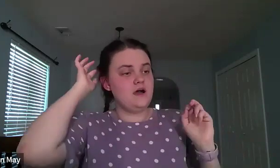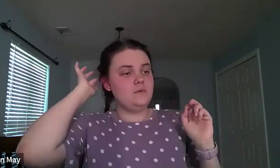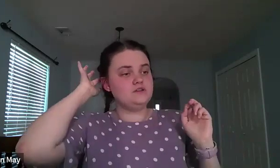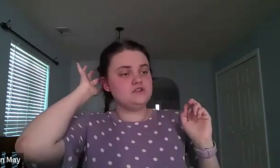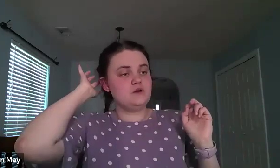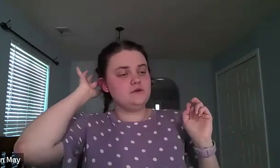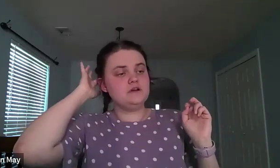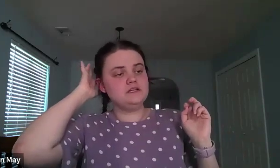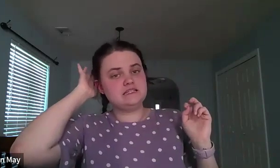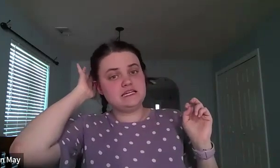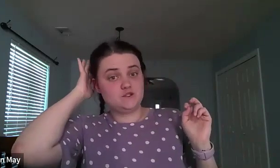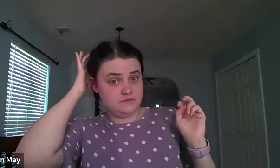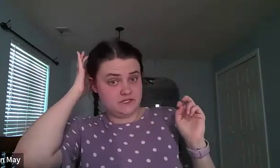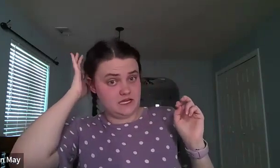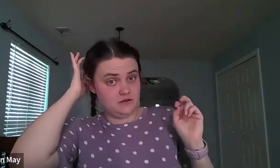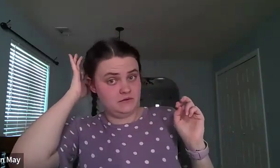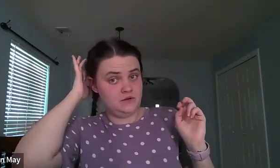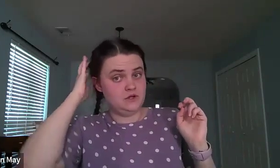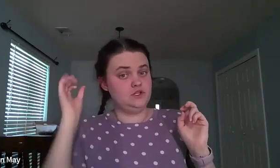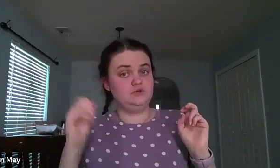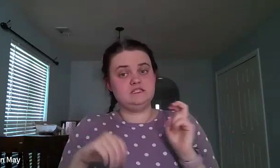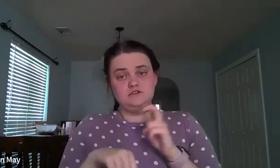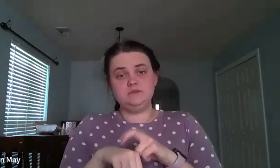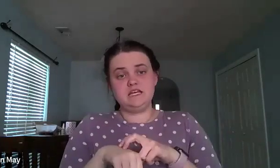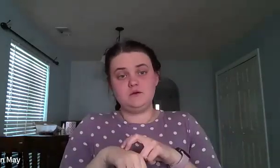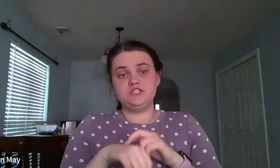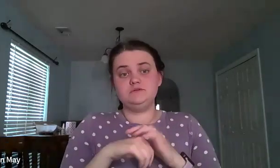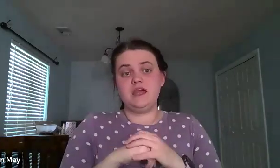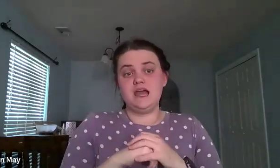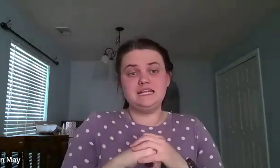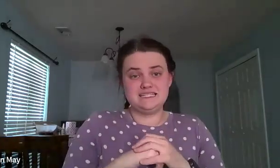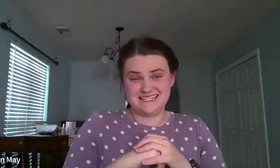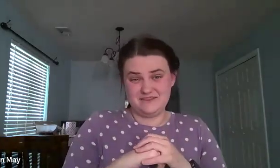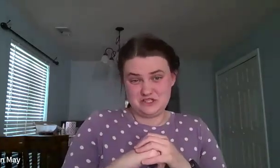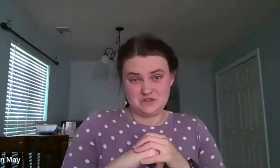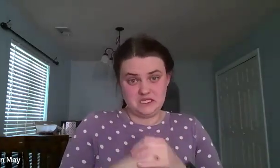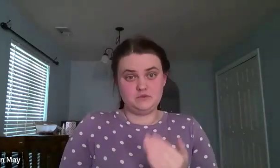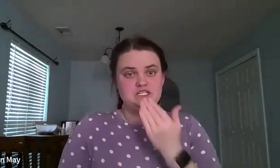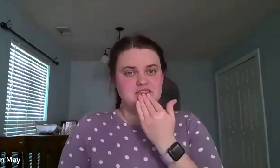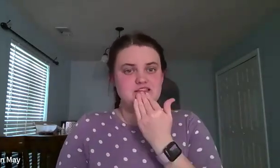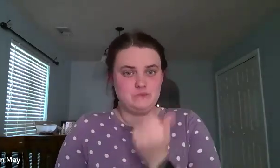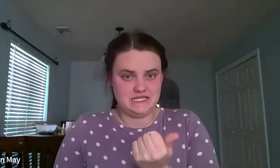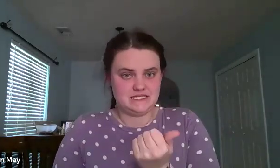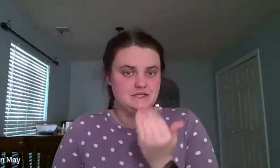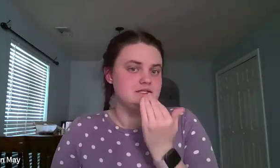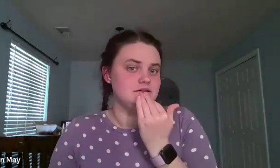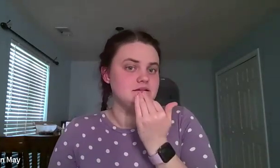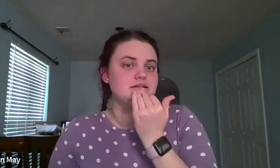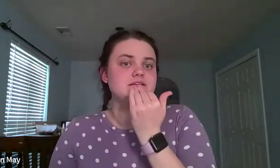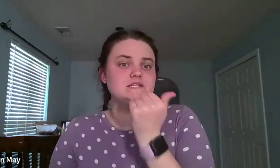potato. So if you were going to say sweet potato, you would still do potato. What you would add is the sign for sweet, which is sweet,